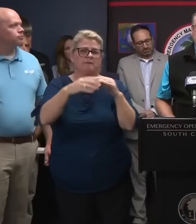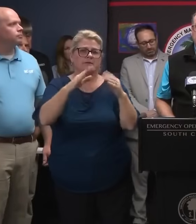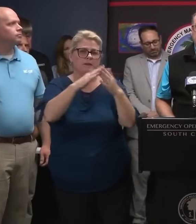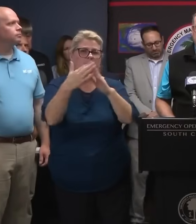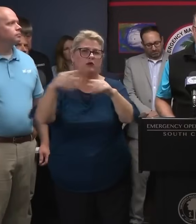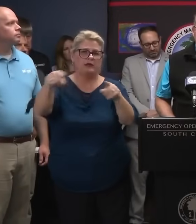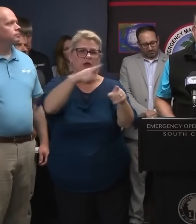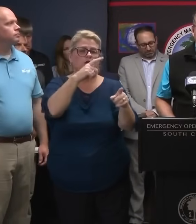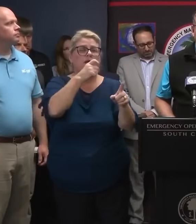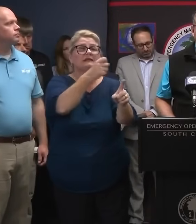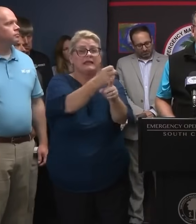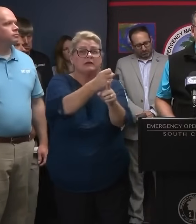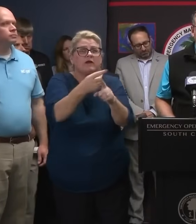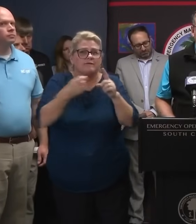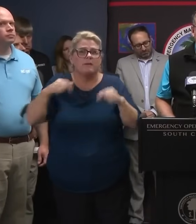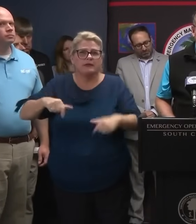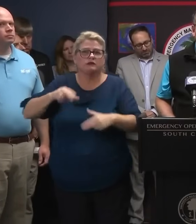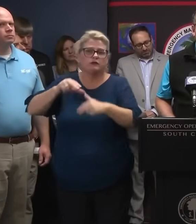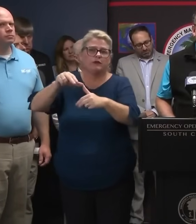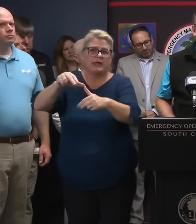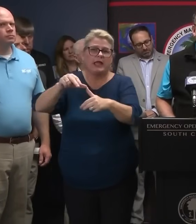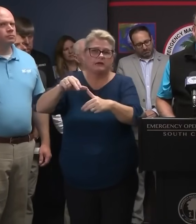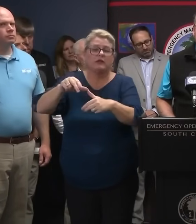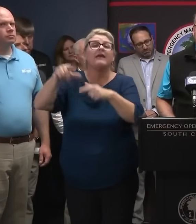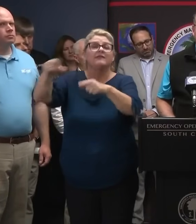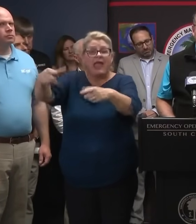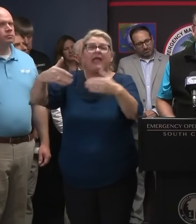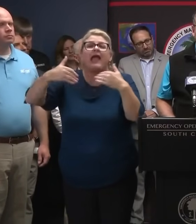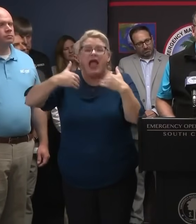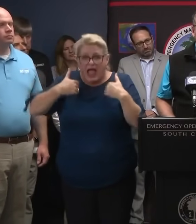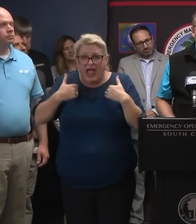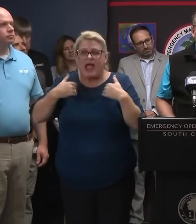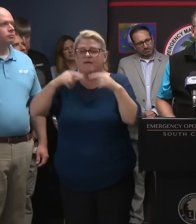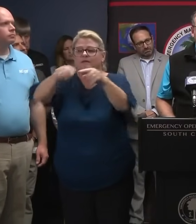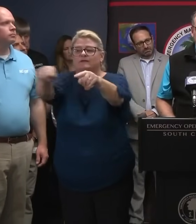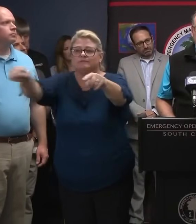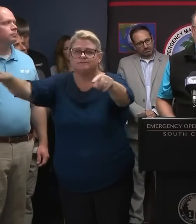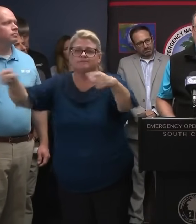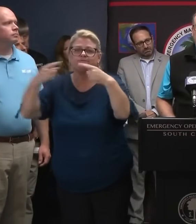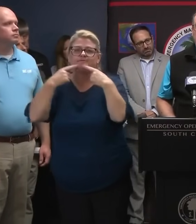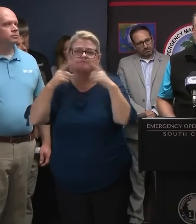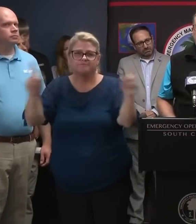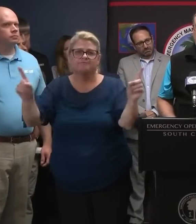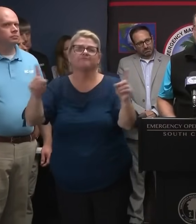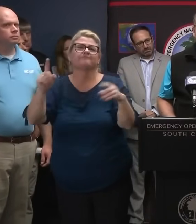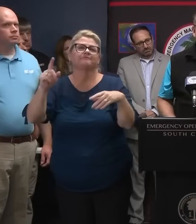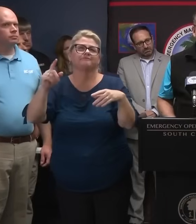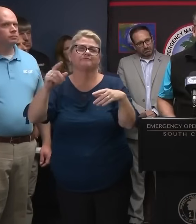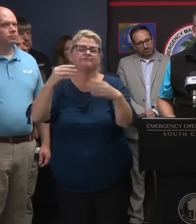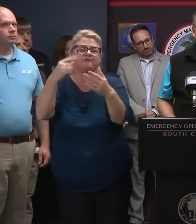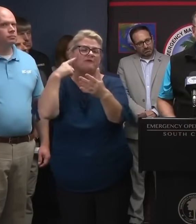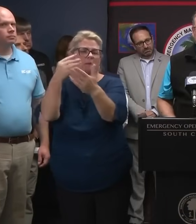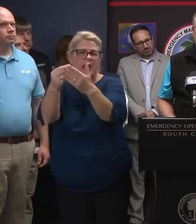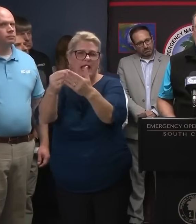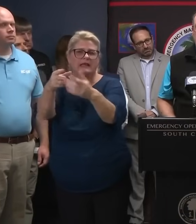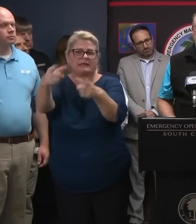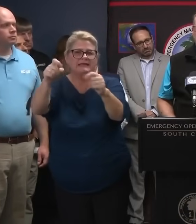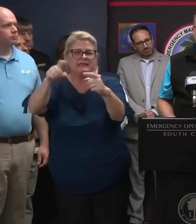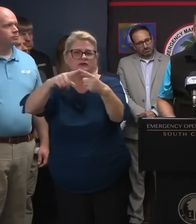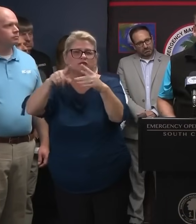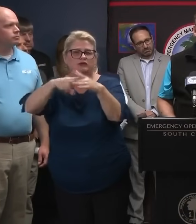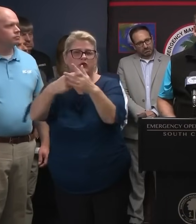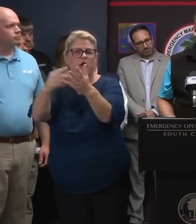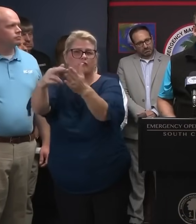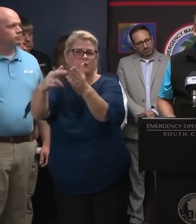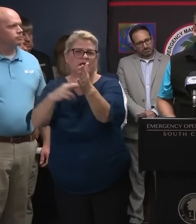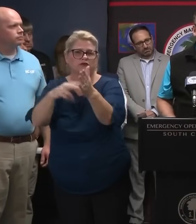this disaster, that have the declaration in those counties. We need them to start registering. I have an IMAT